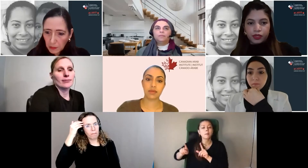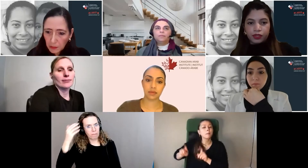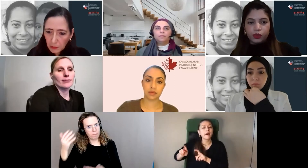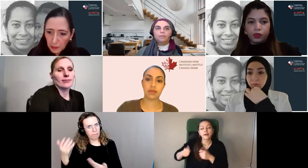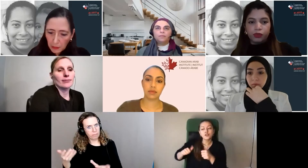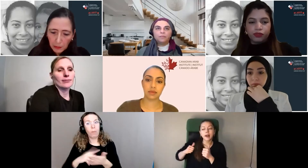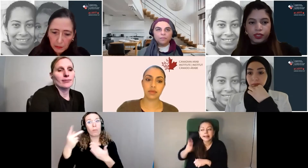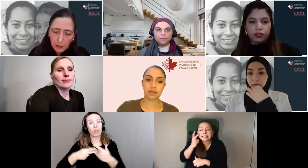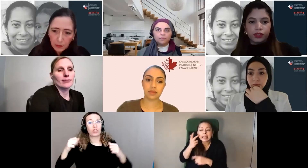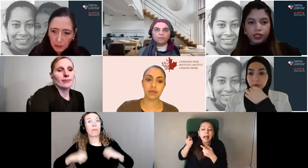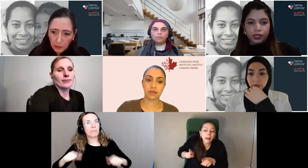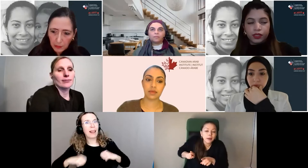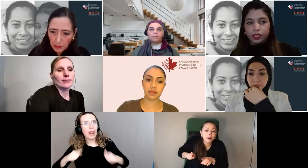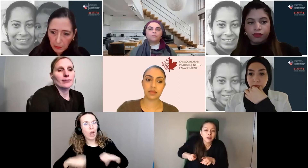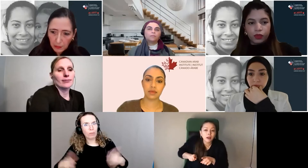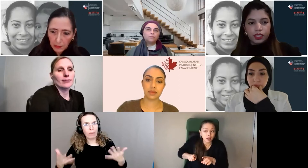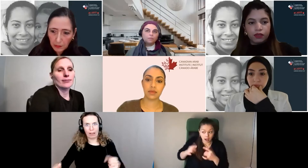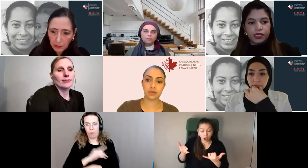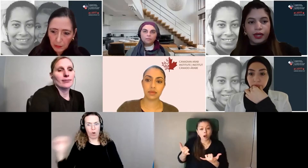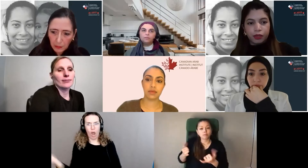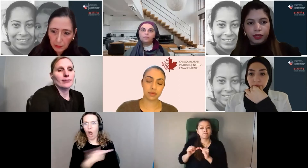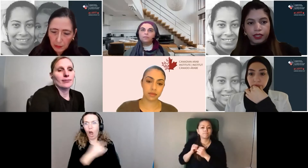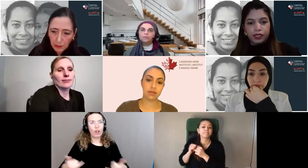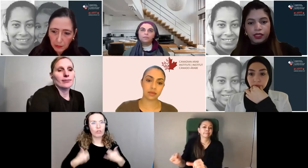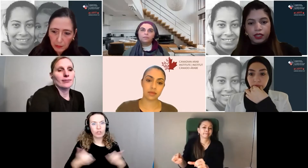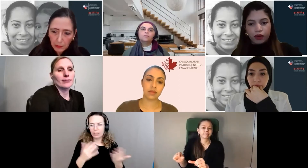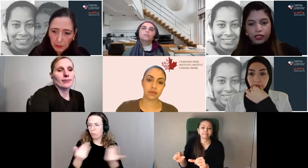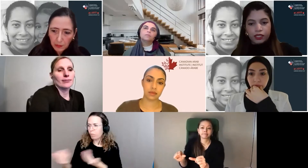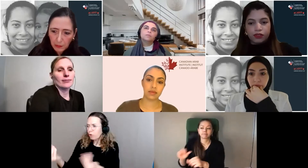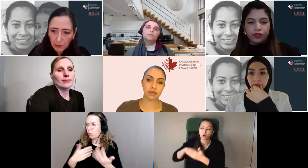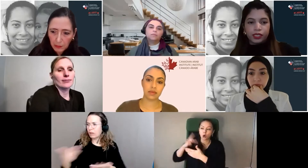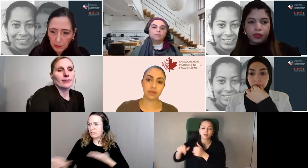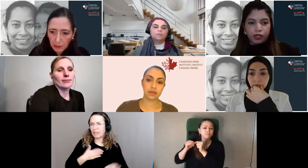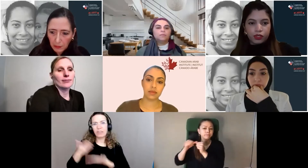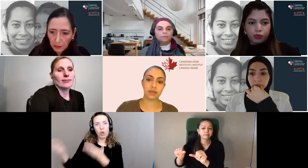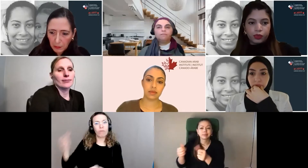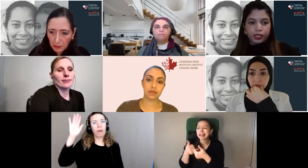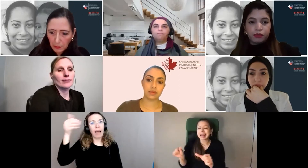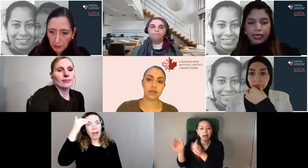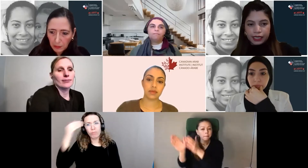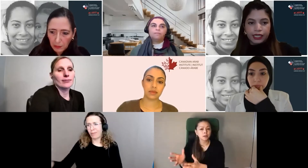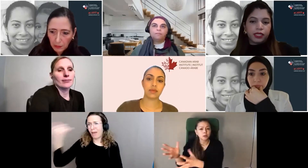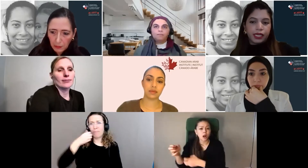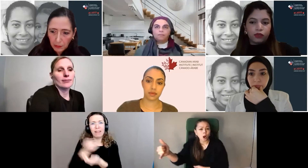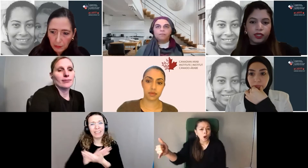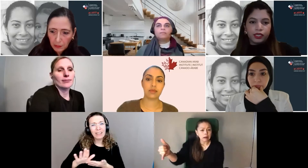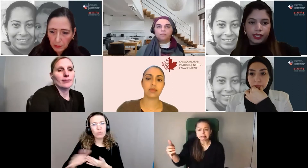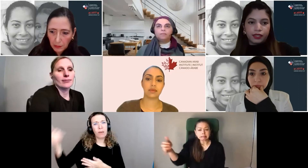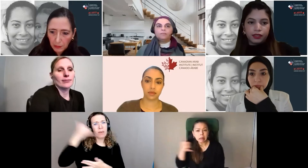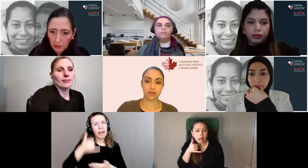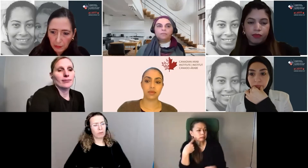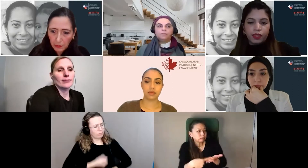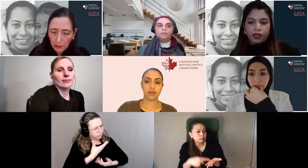young person who prefers to reach our phone service in Arabic can call us for free and private support anytime and anywhere